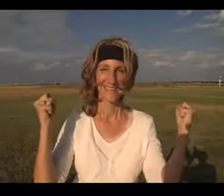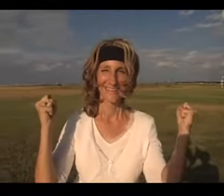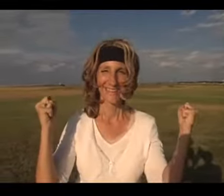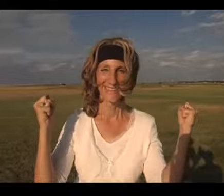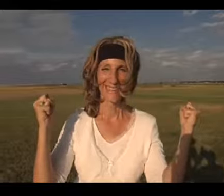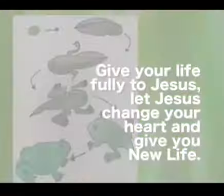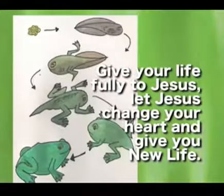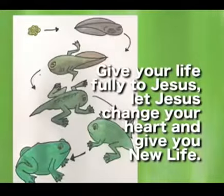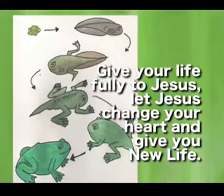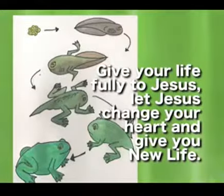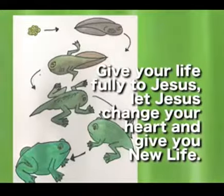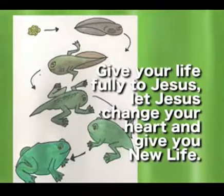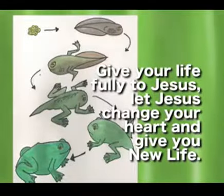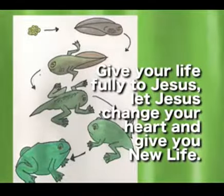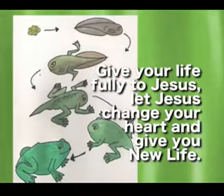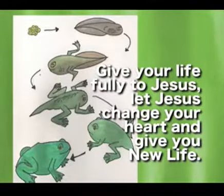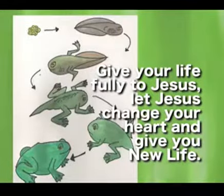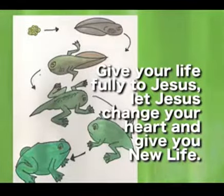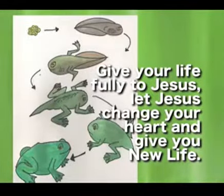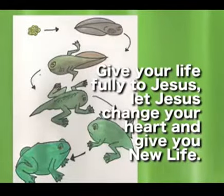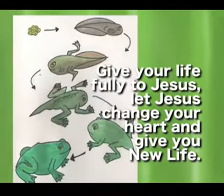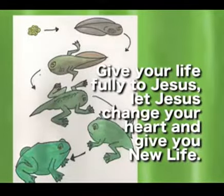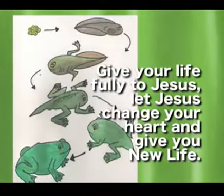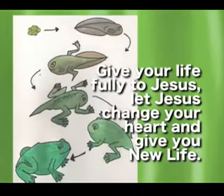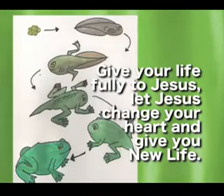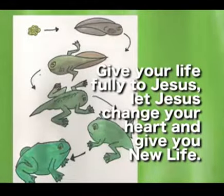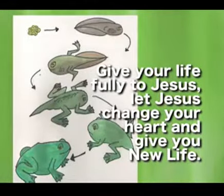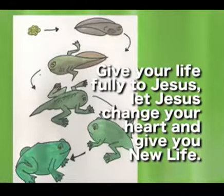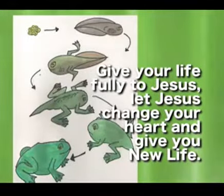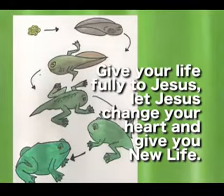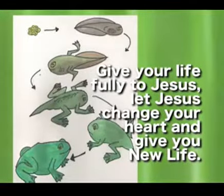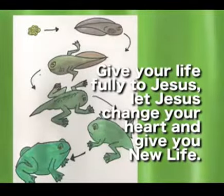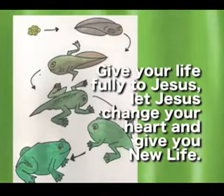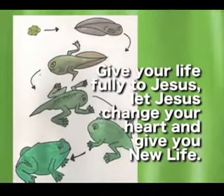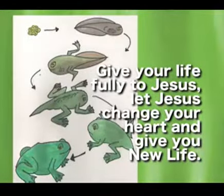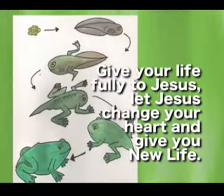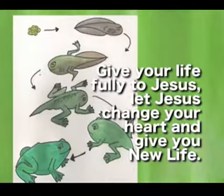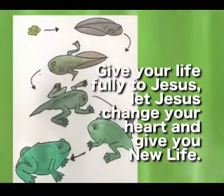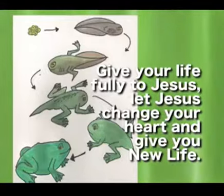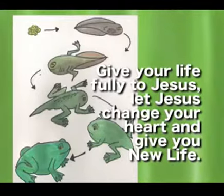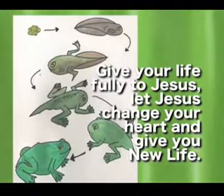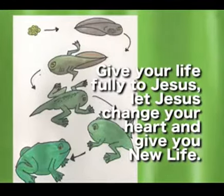Yay! Give your life fully to Jesus. Let Jesus change your heart and give you new